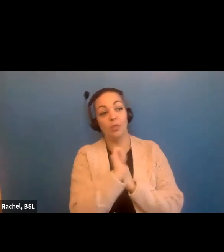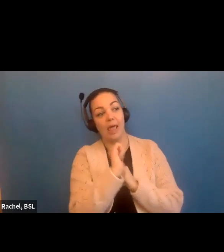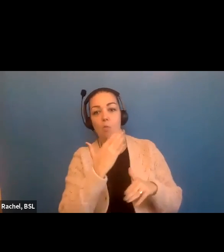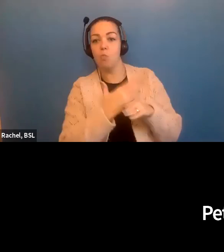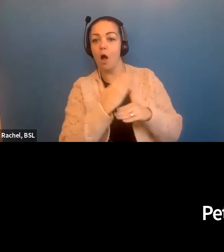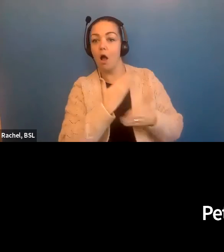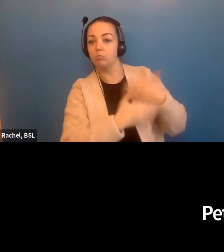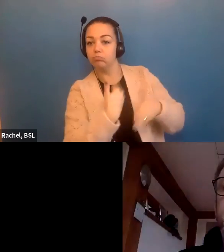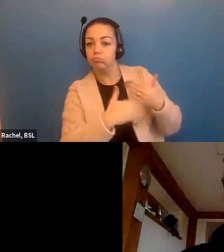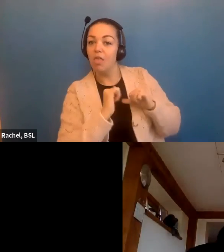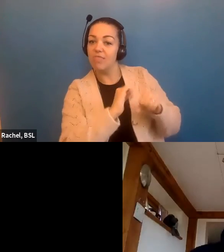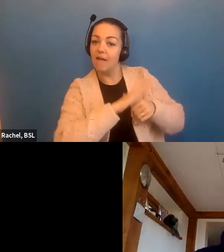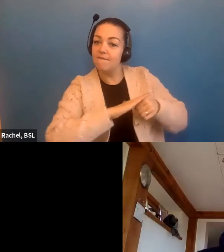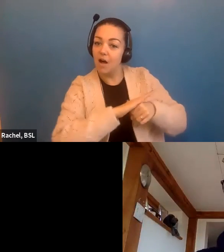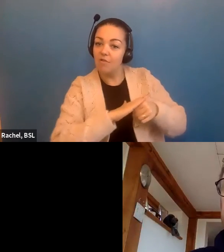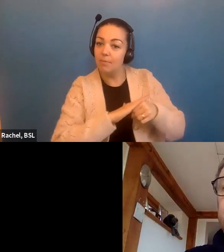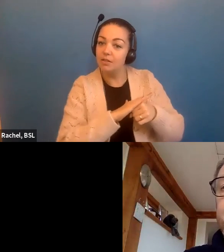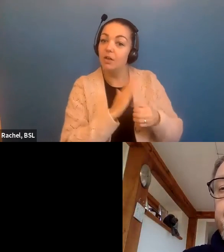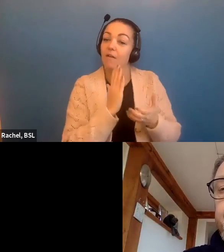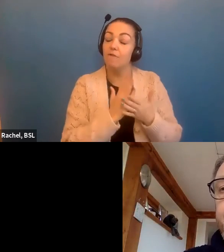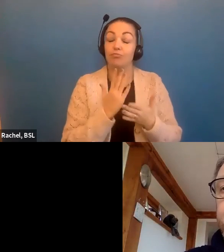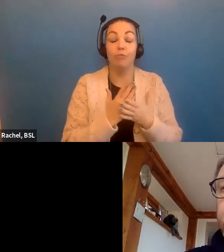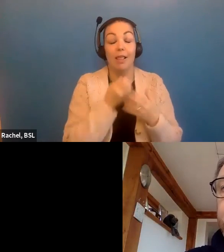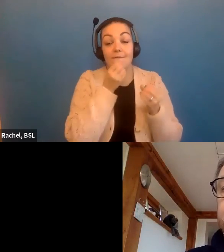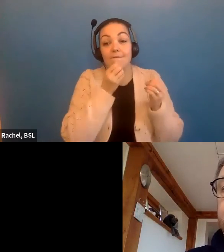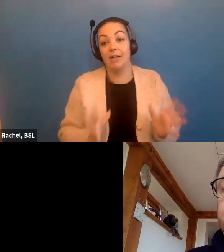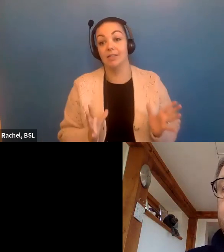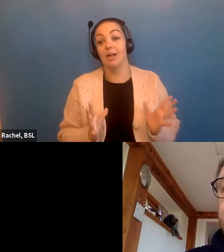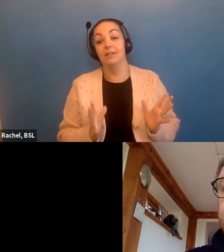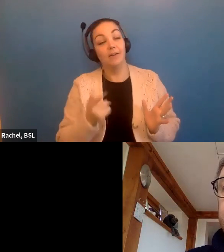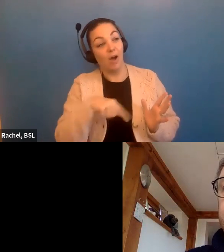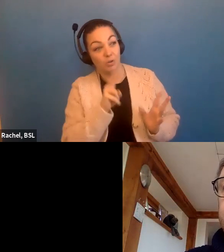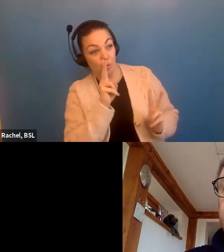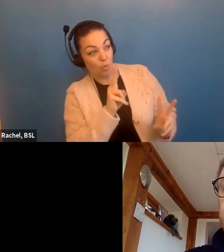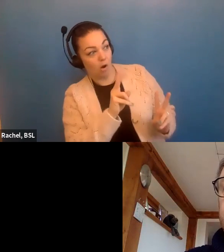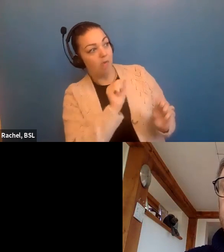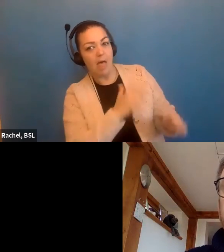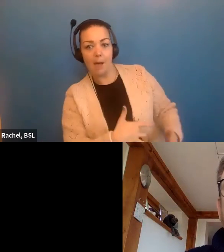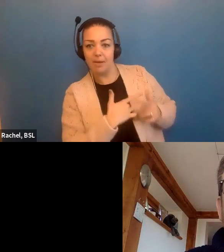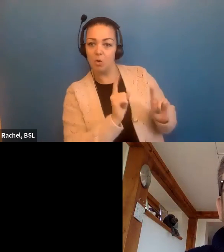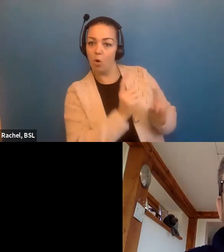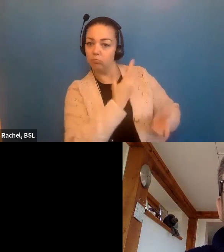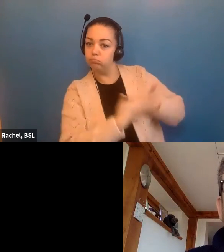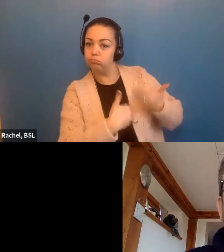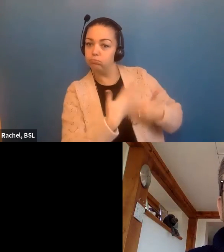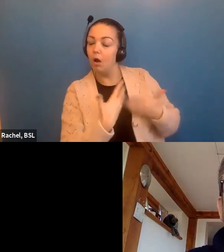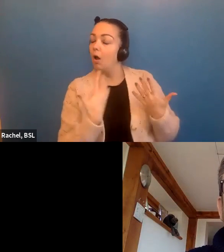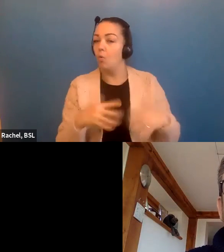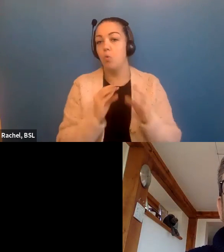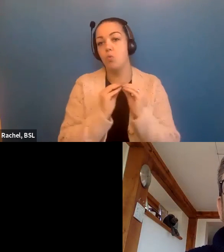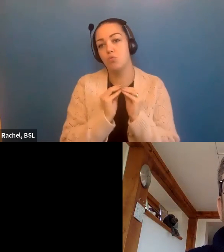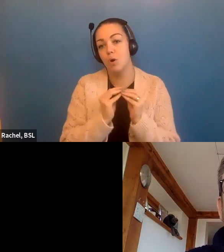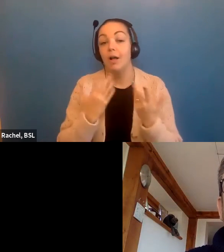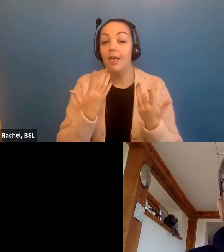doing and the different environments they find themselves in. And I think it's fascinating for us all just to see that perspective. And also a huge thank you to everybody that's